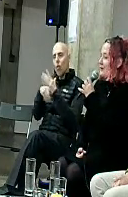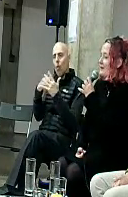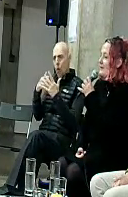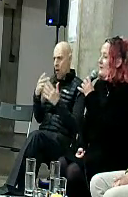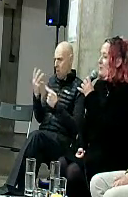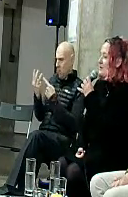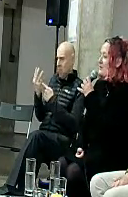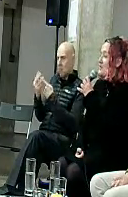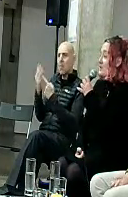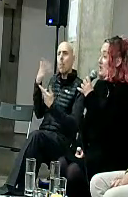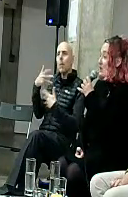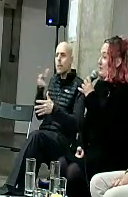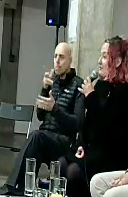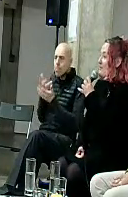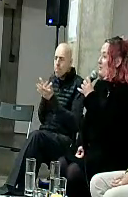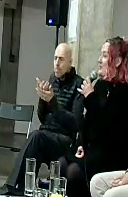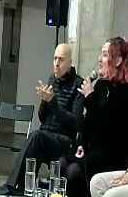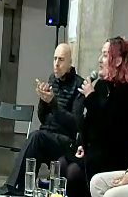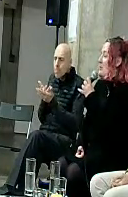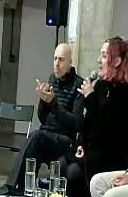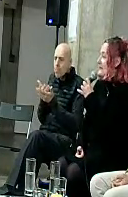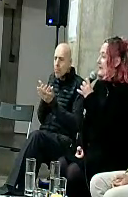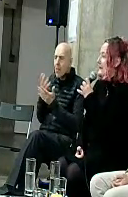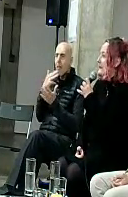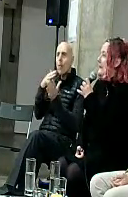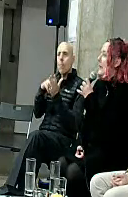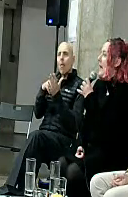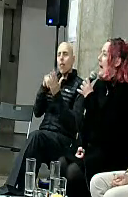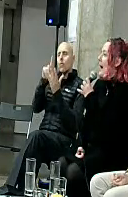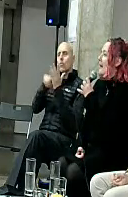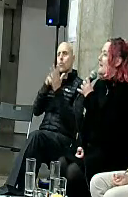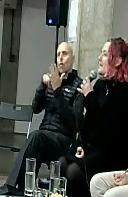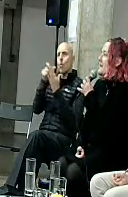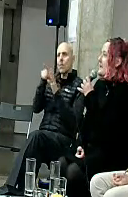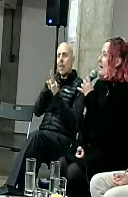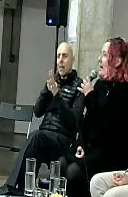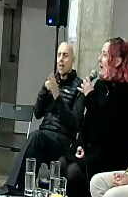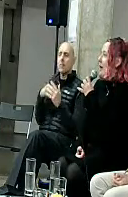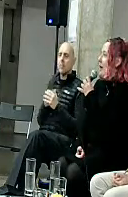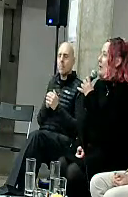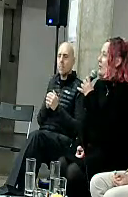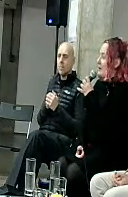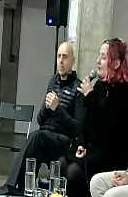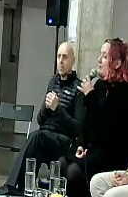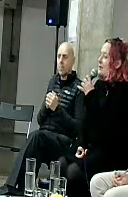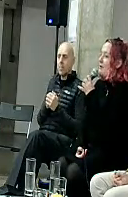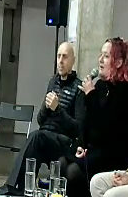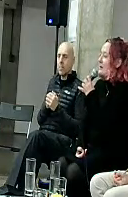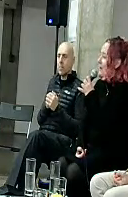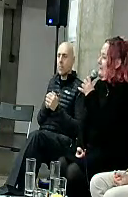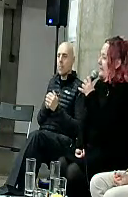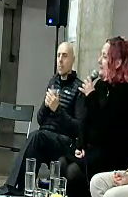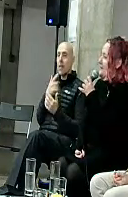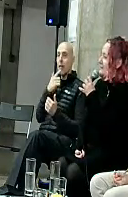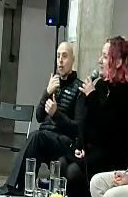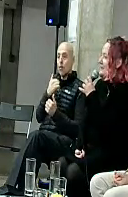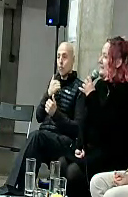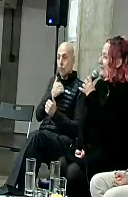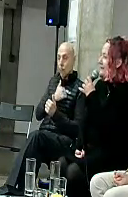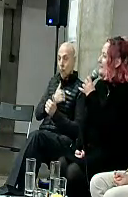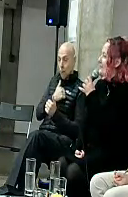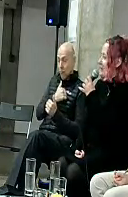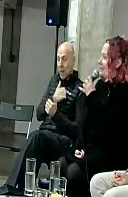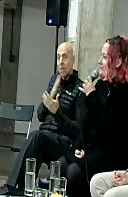quite often, as well as Joy Dove, the mother of Jodie Whiting. And grief can be incredibly isolating,